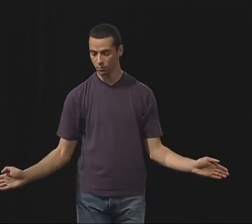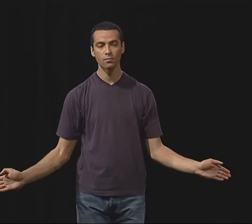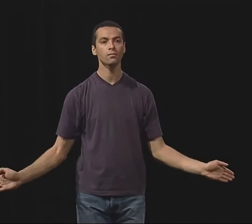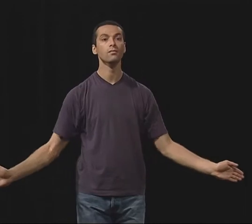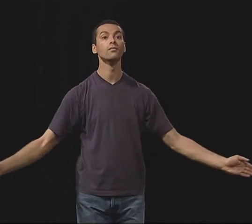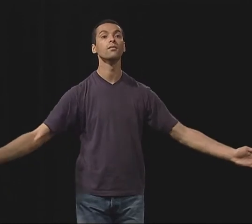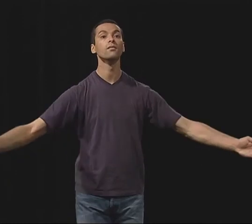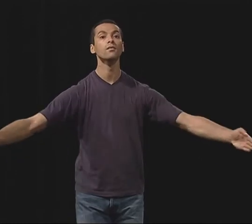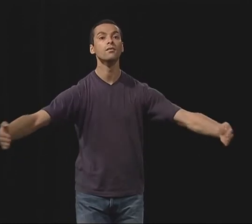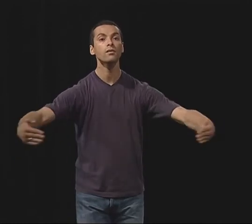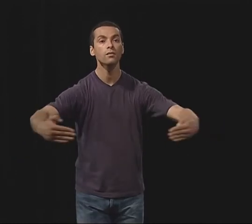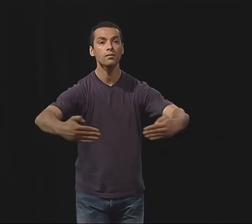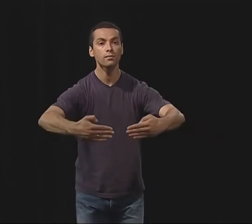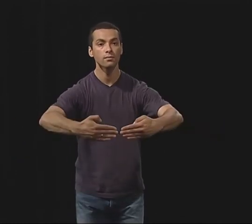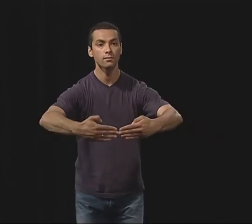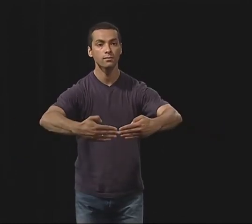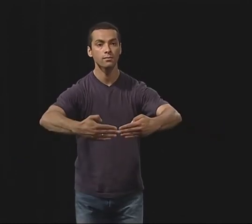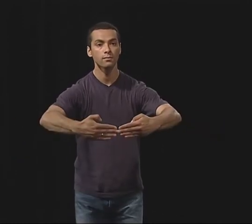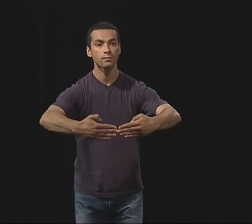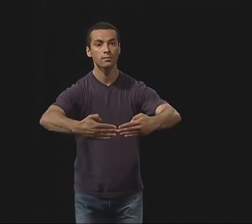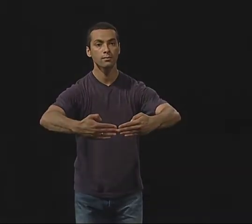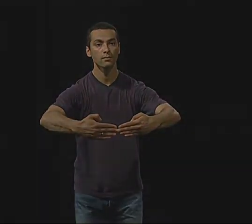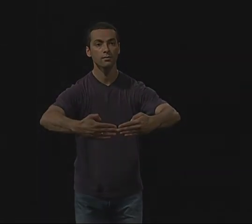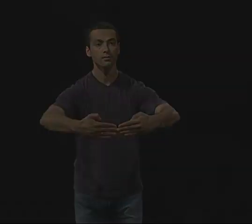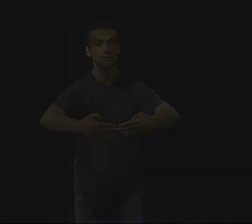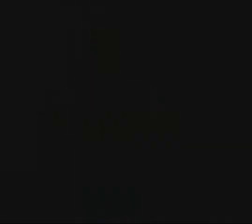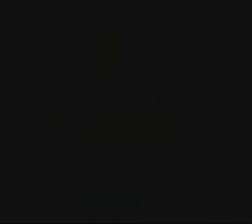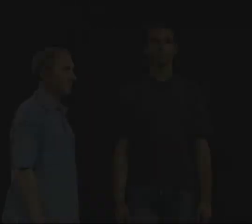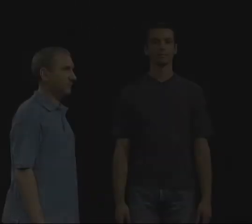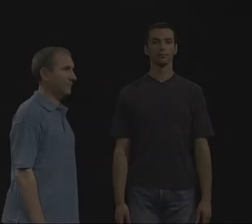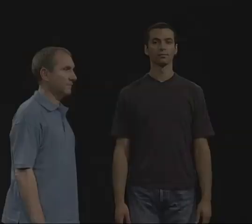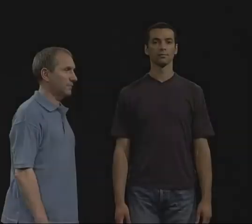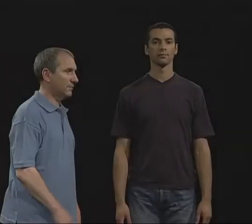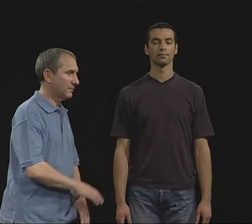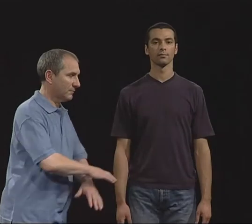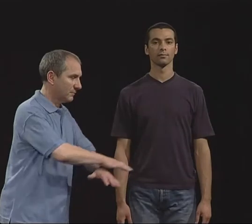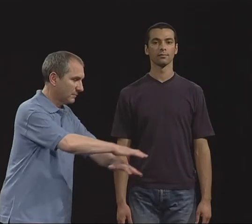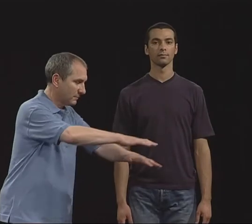Every book. All alone. All